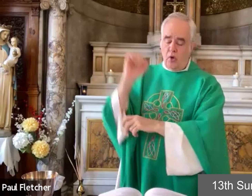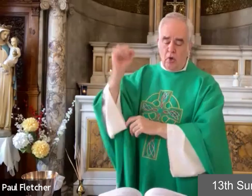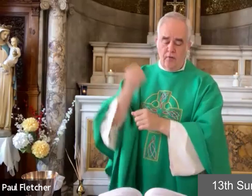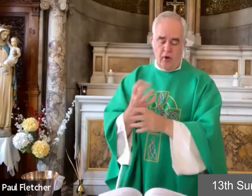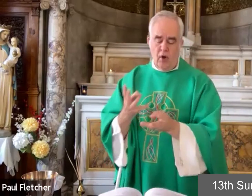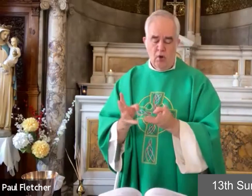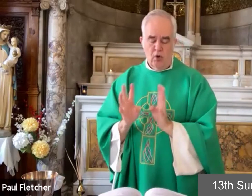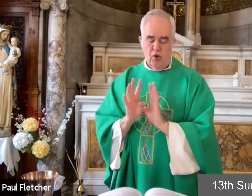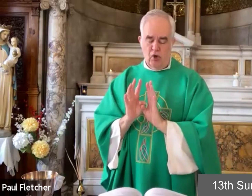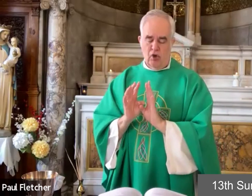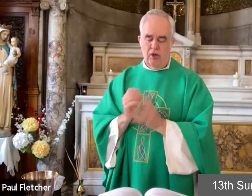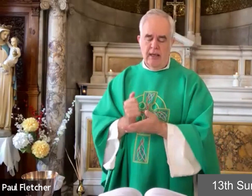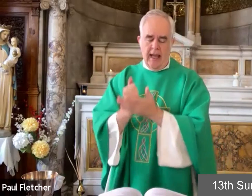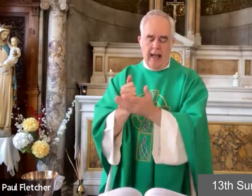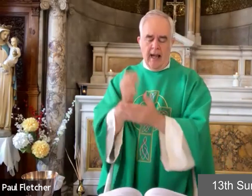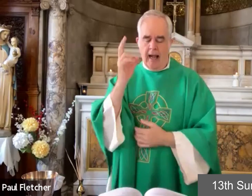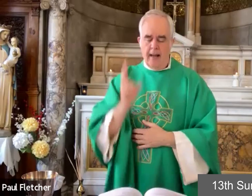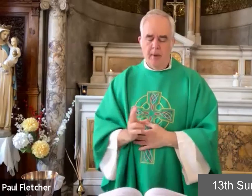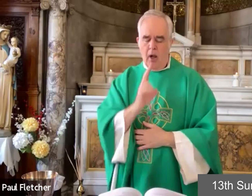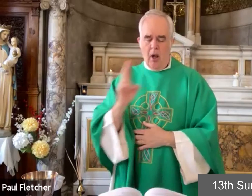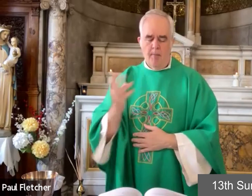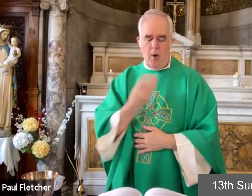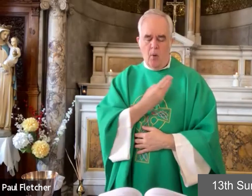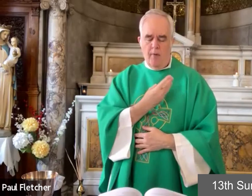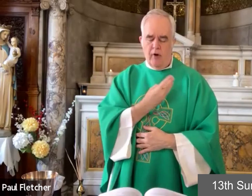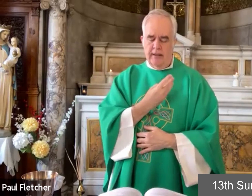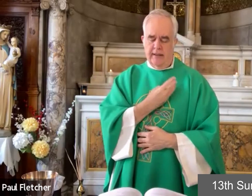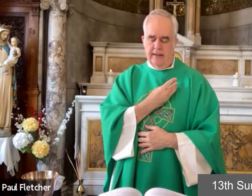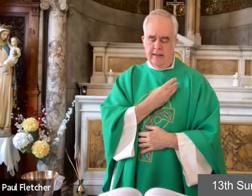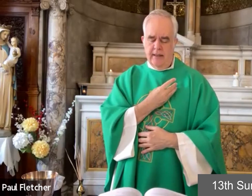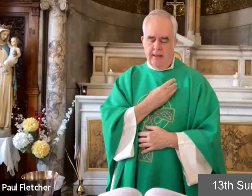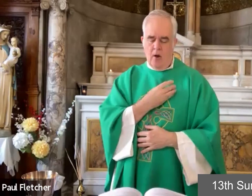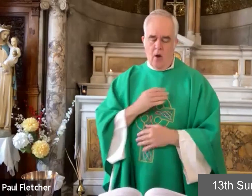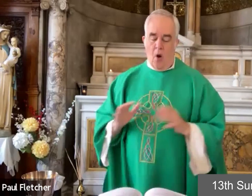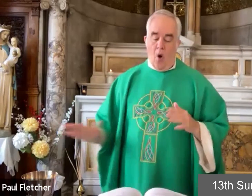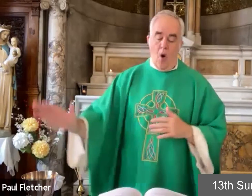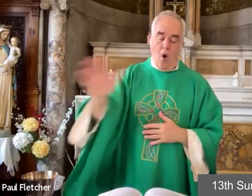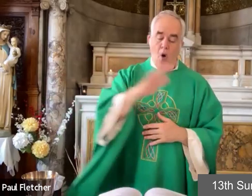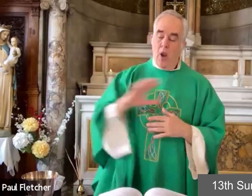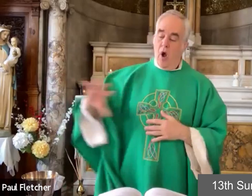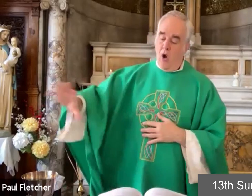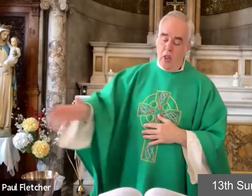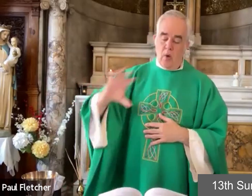watch over your church. Help Pope Francis, all our